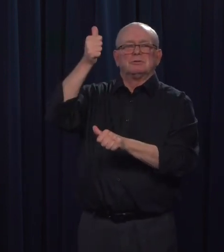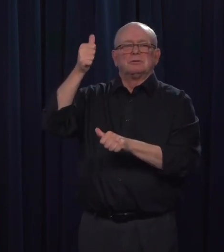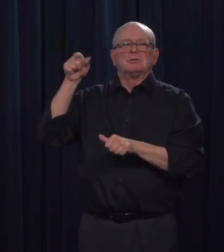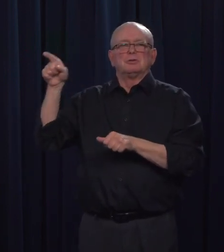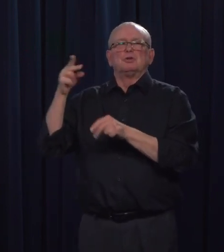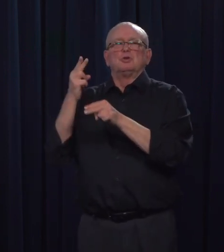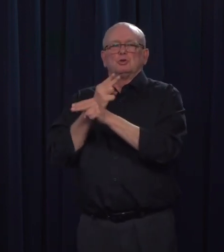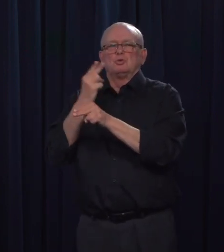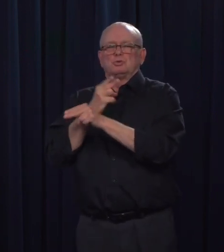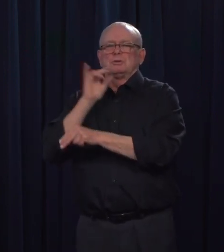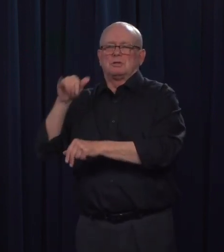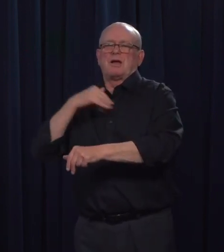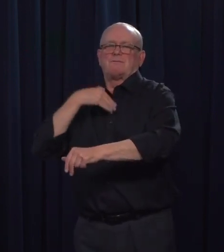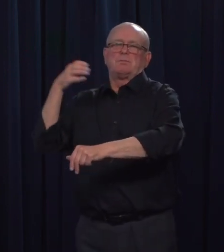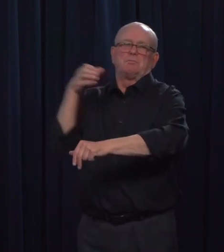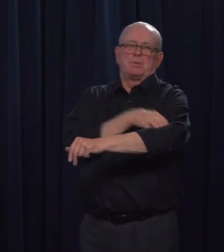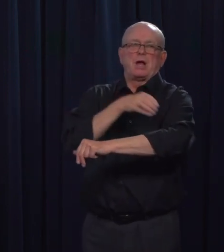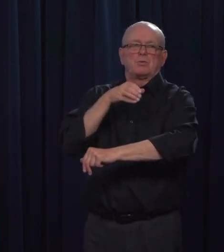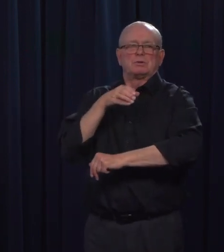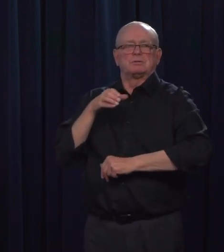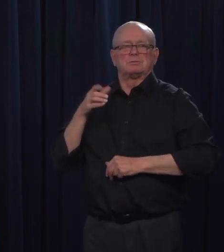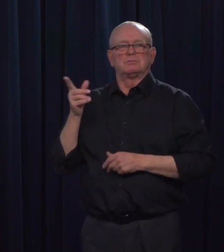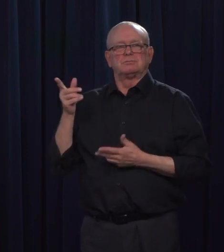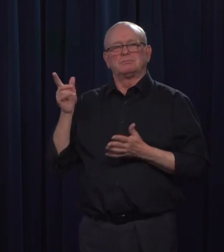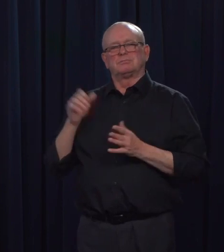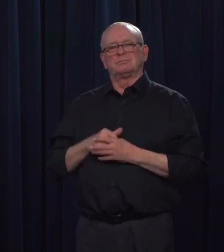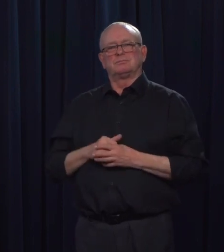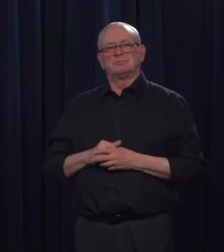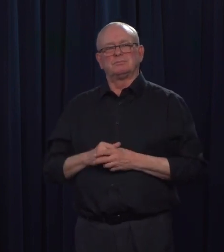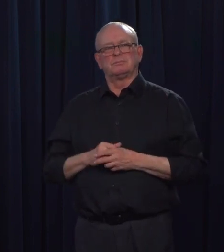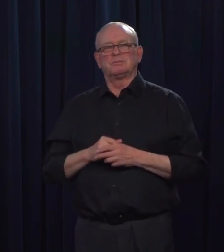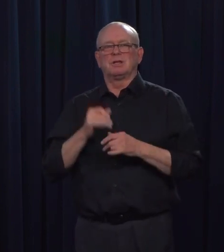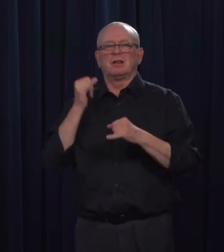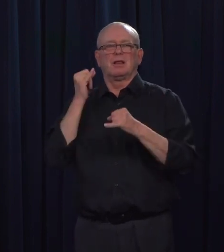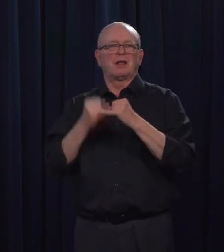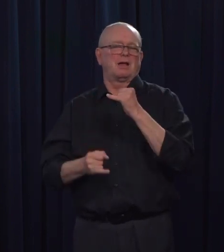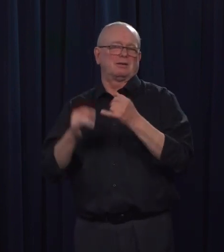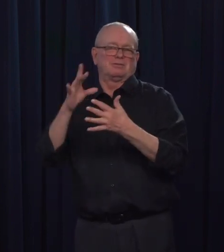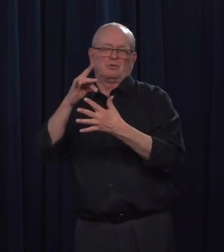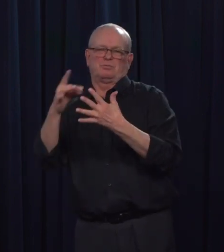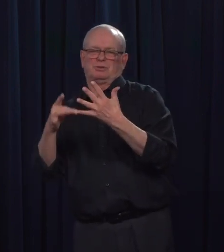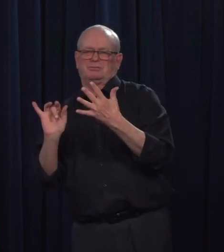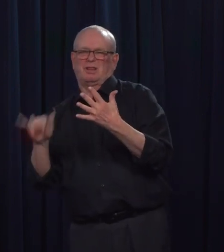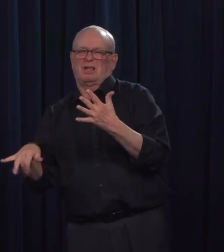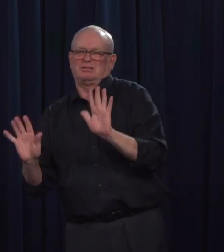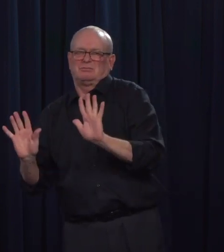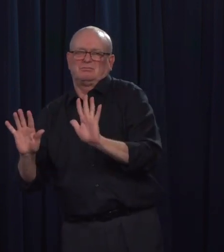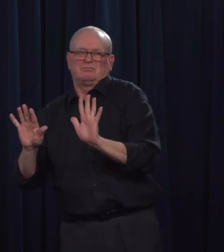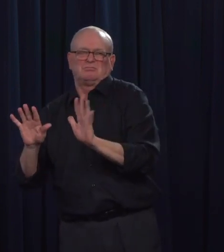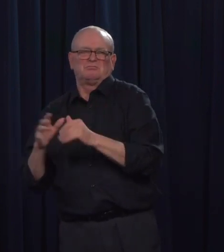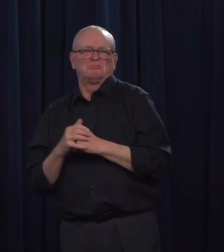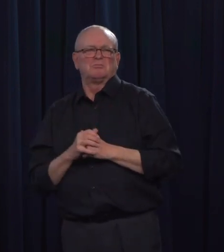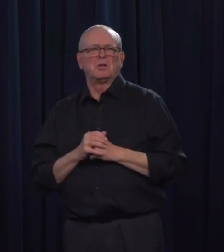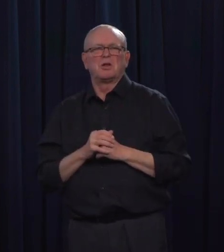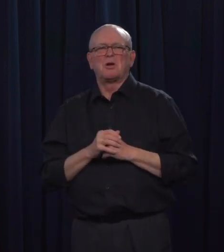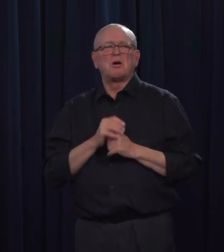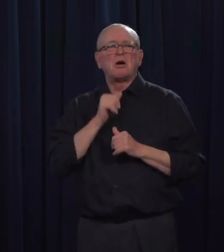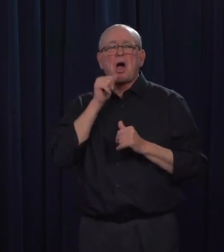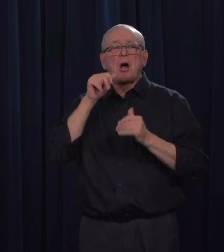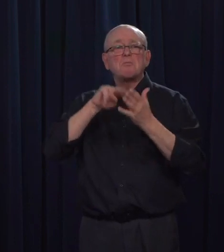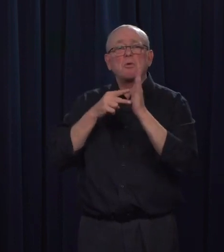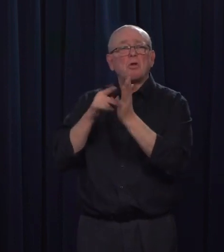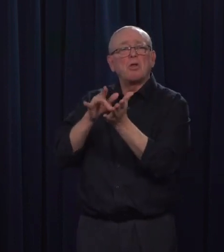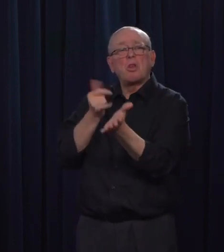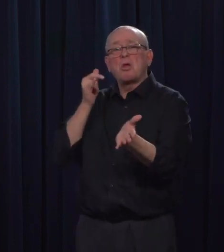those powers. But again, that would be a last resort. And so Alberta Health Services, as Dr. Jaffe mentioned, and as he can